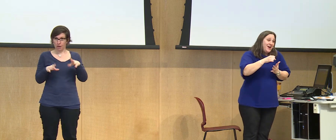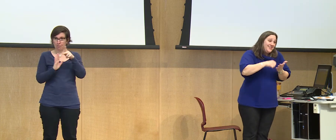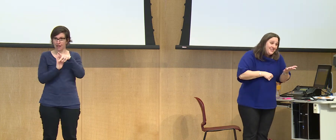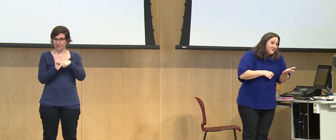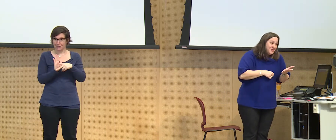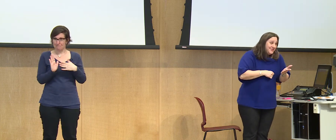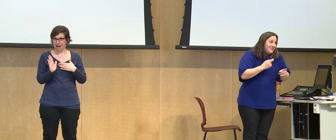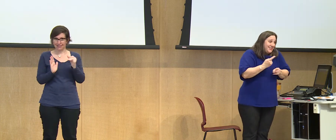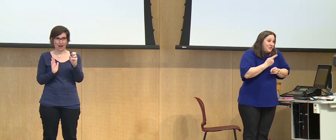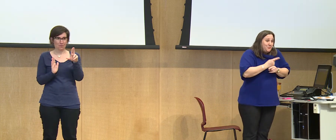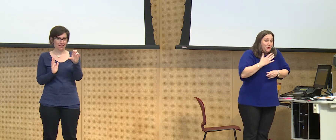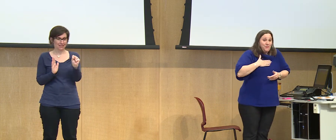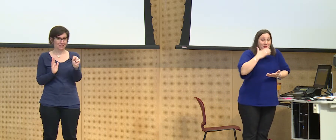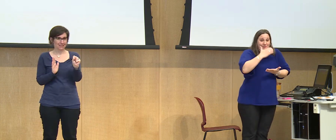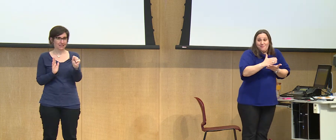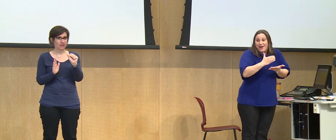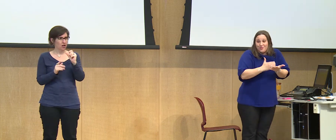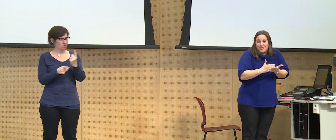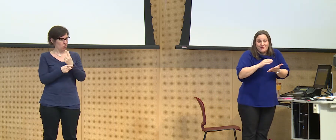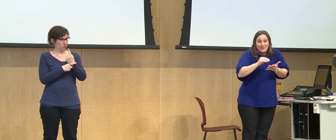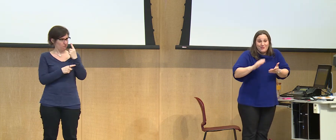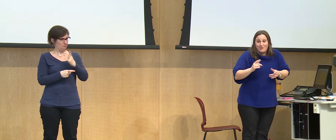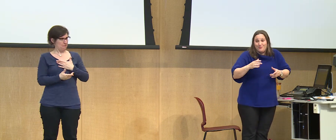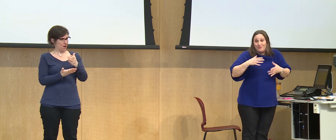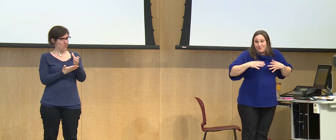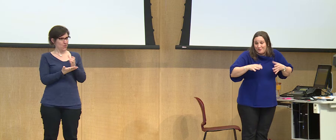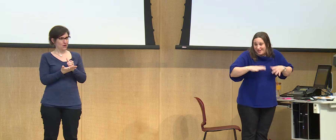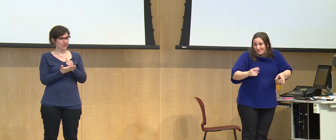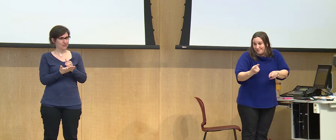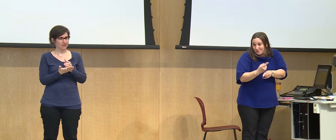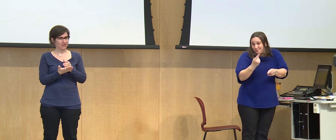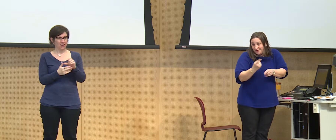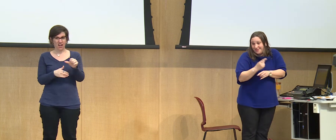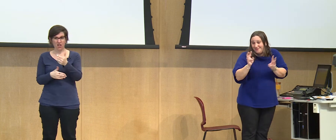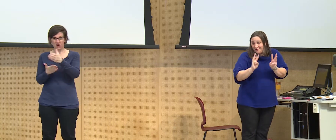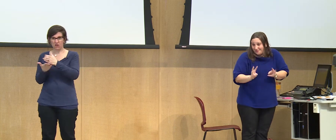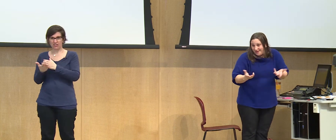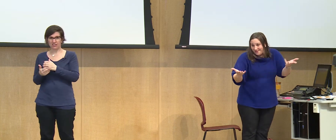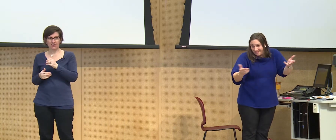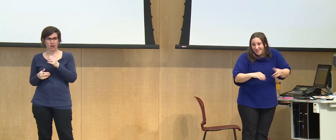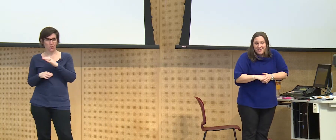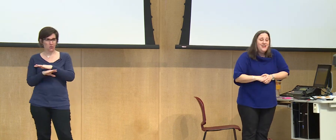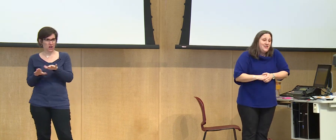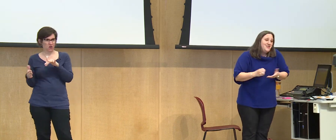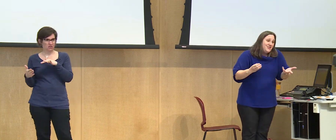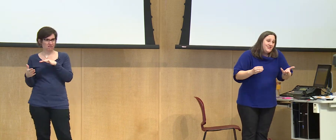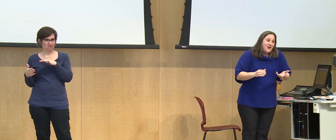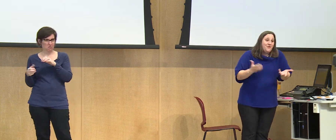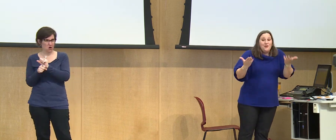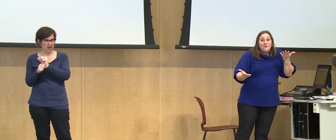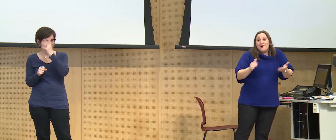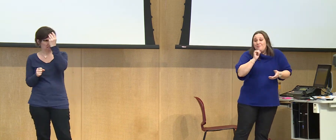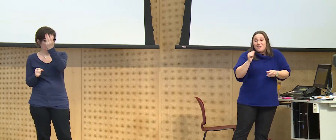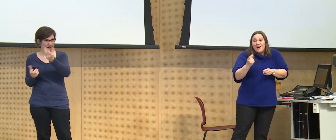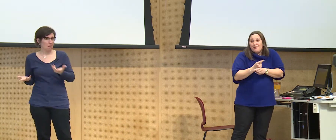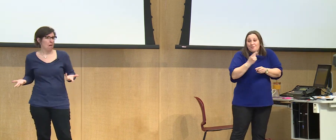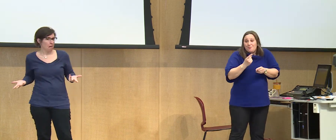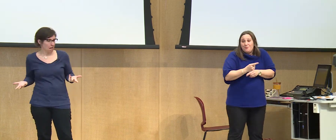my syllabus. It's appropriate for my course that students dress appropriately for the weather. So probably not